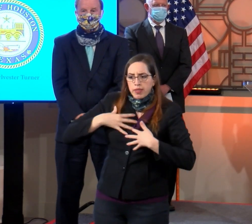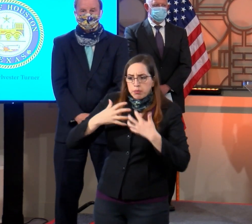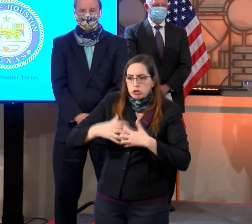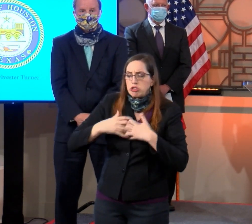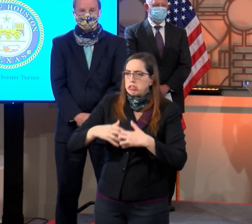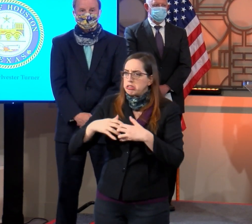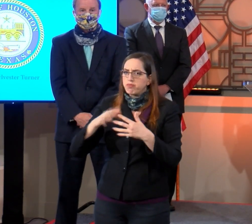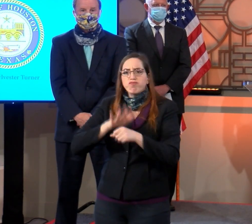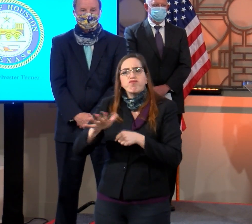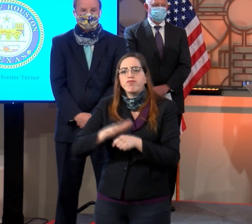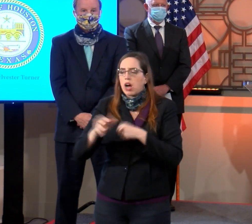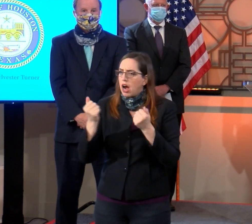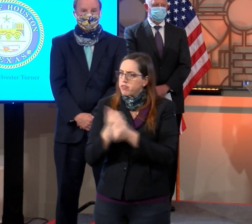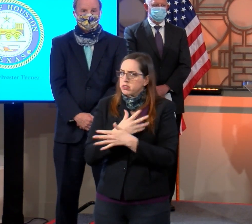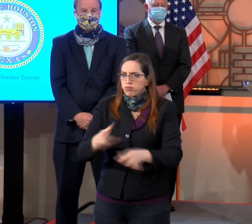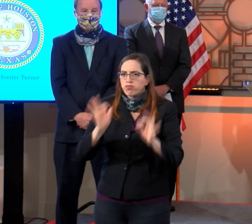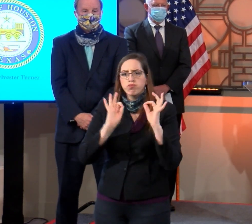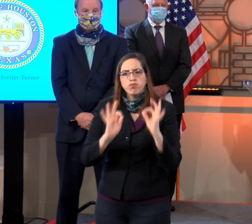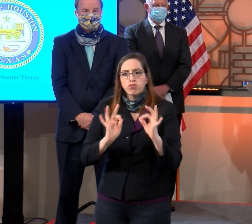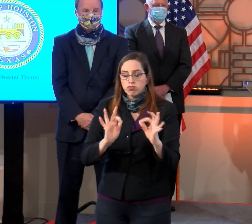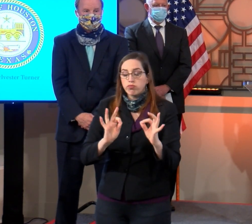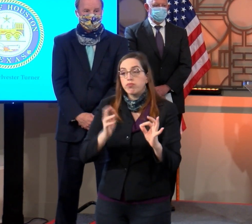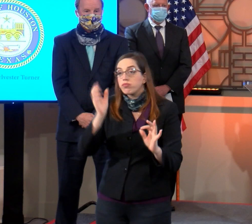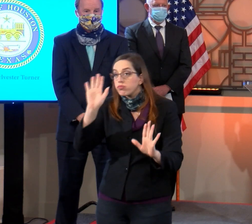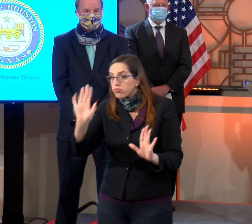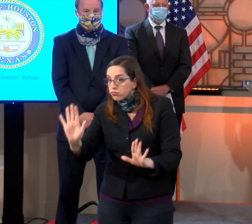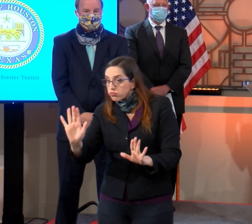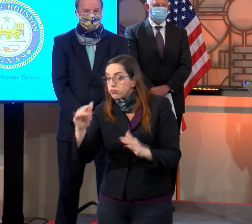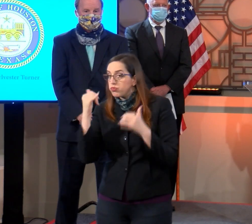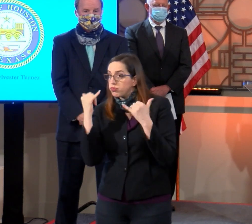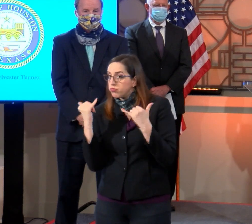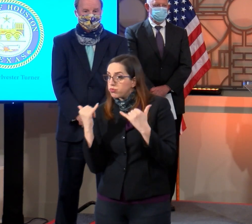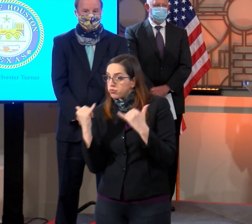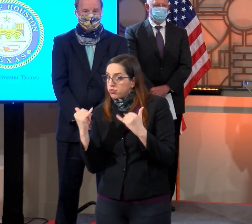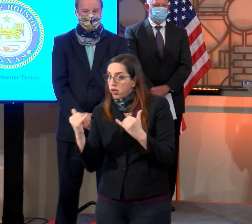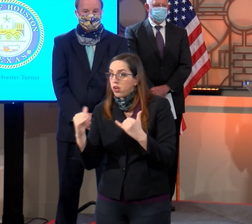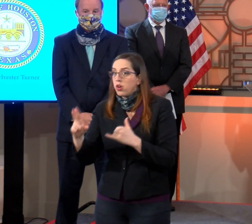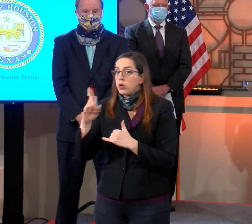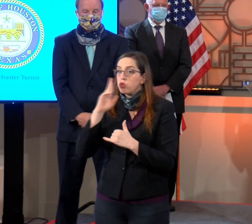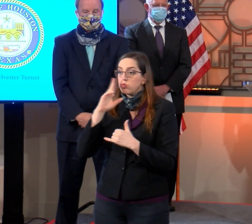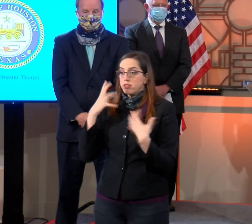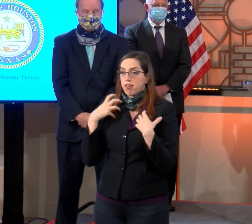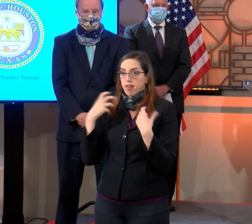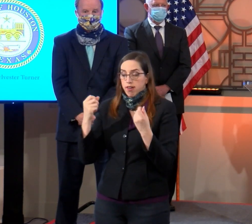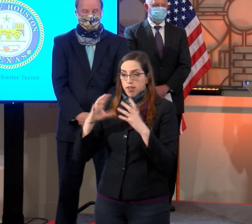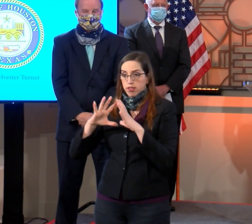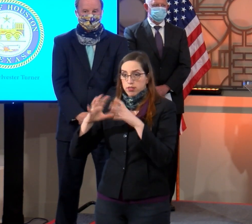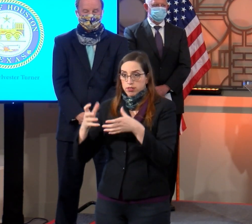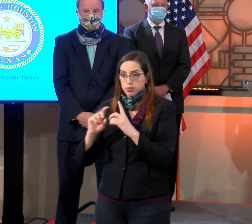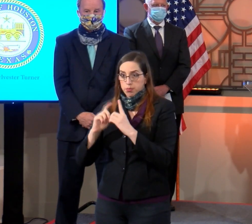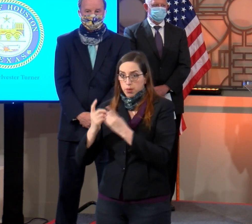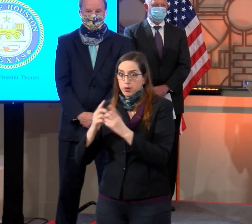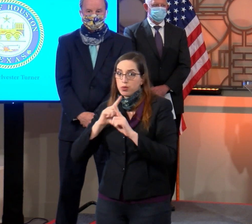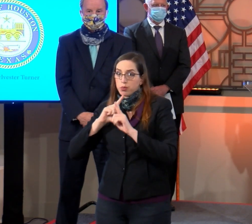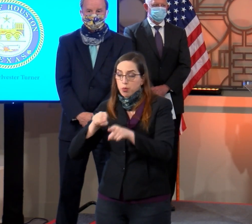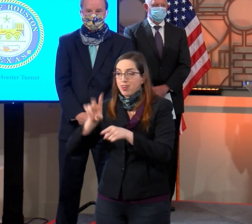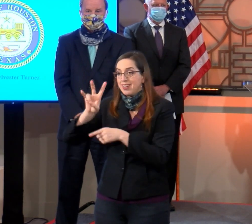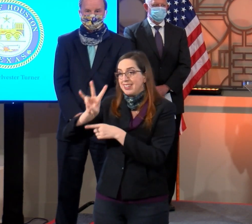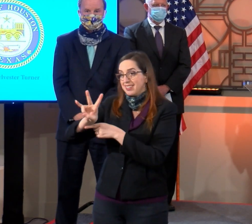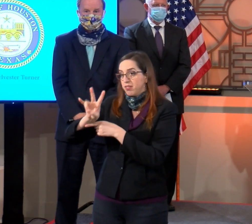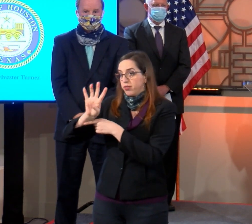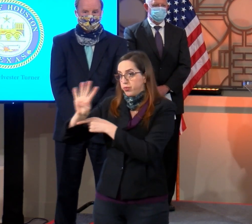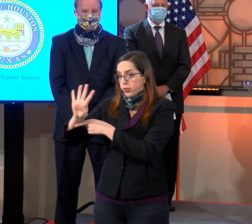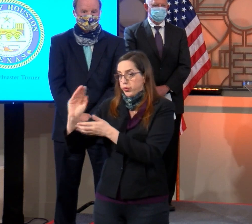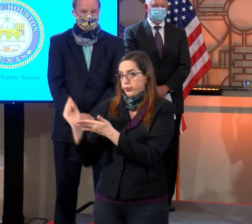good. But I will tell you, today the Houston Health Department is reporting